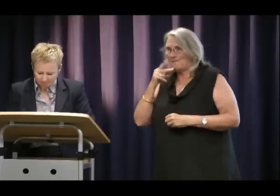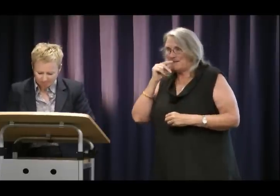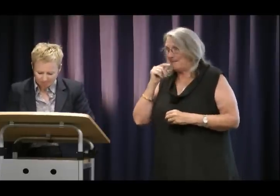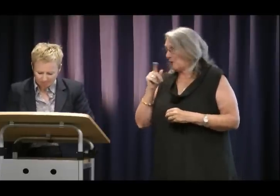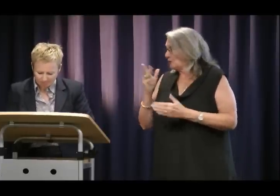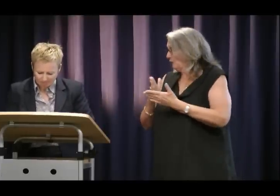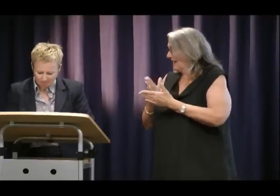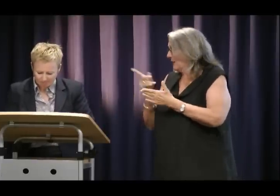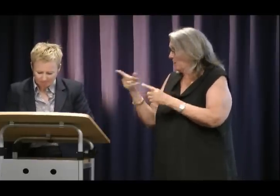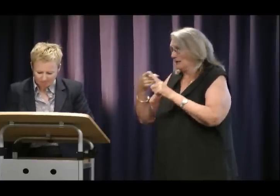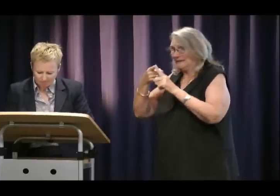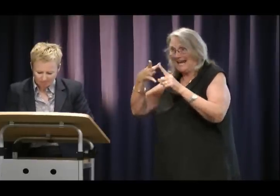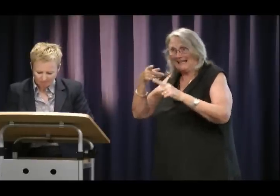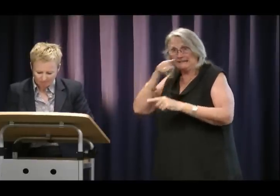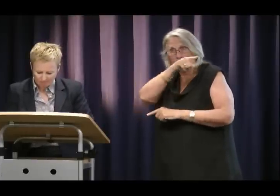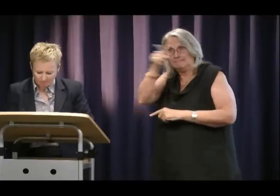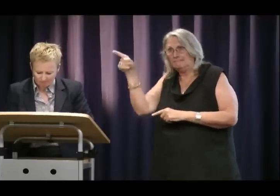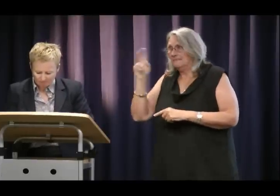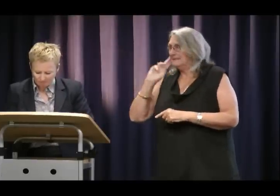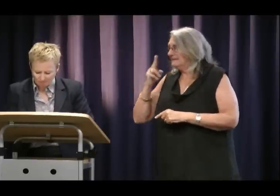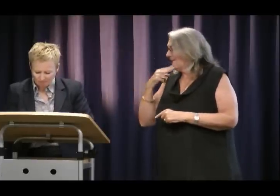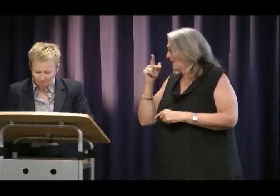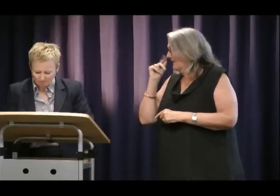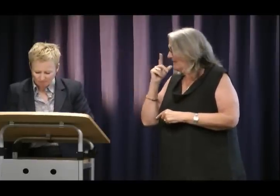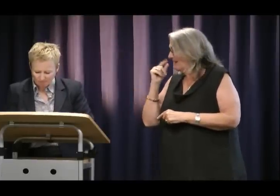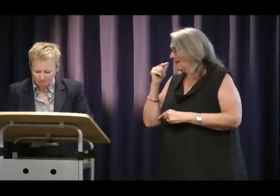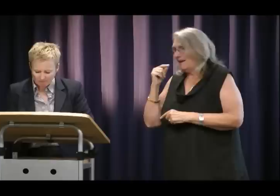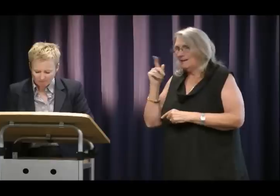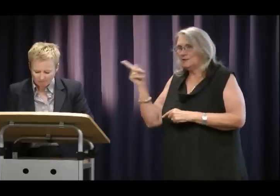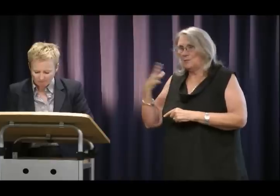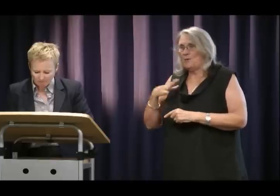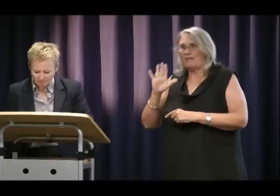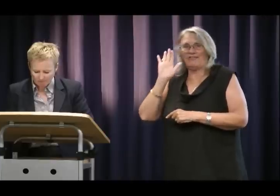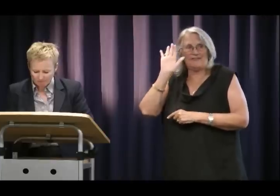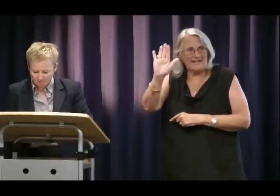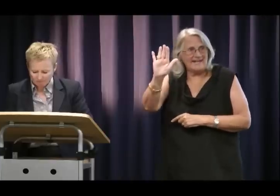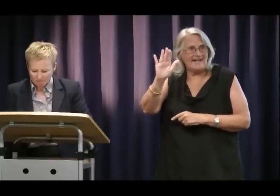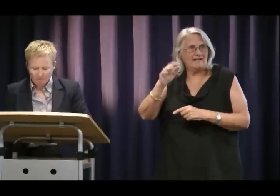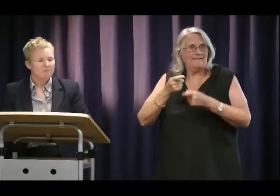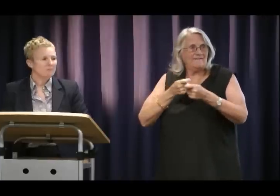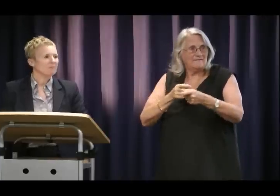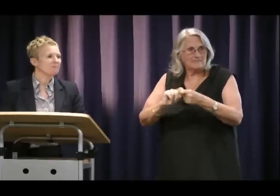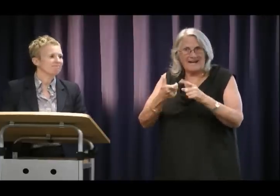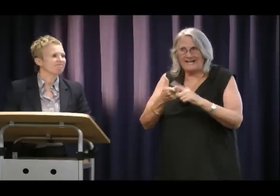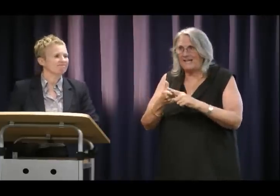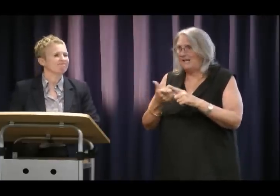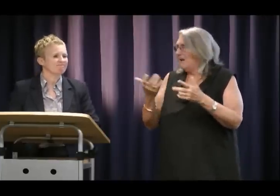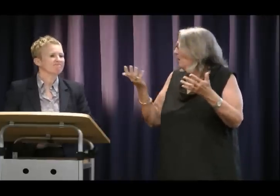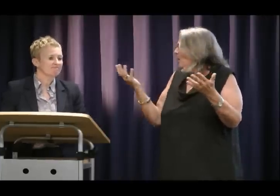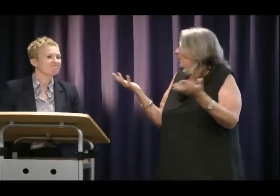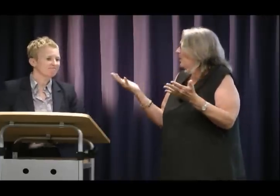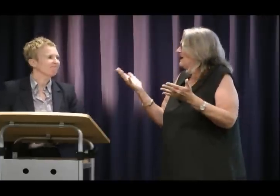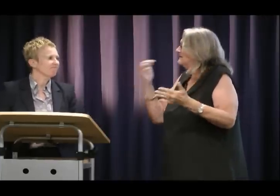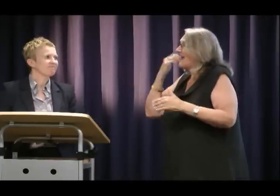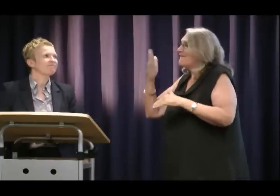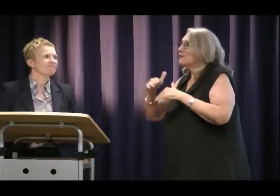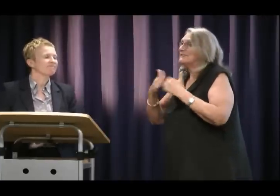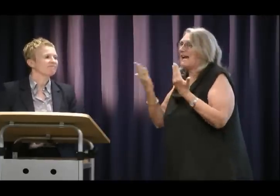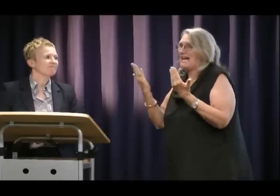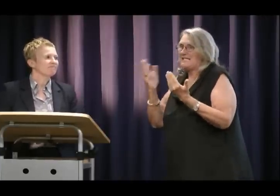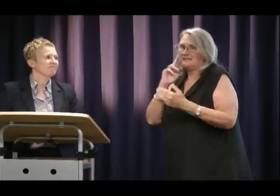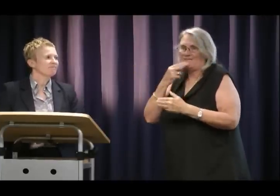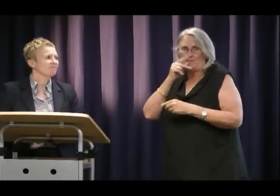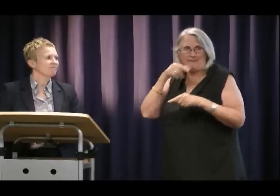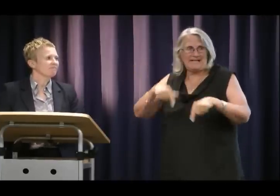appropriate. It's fine in the commercial world, but you're targeting deaf people. You want deaf people's feedback.